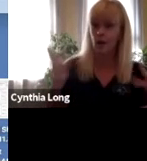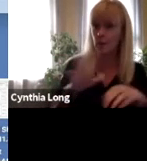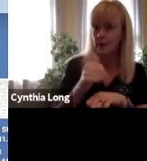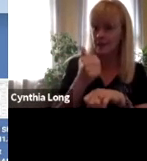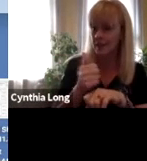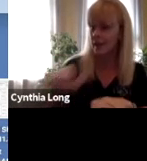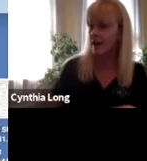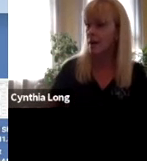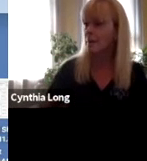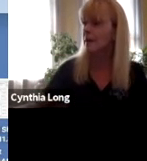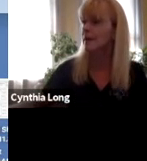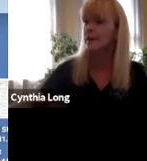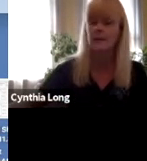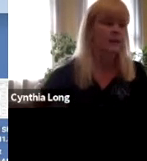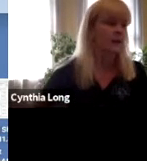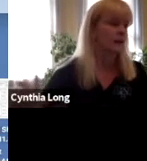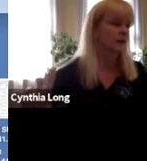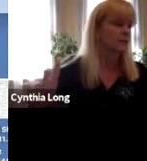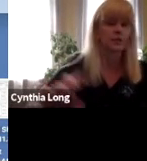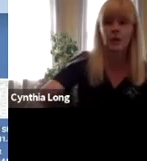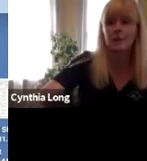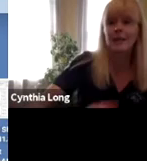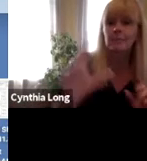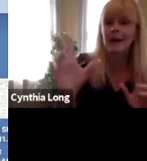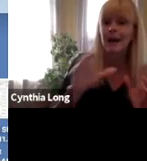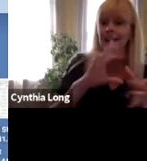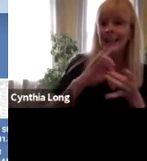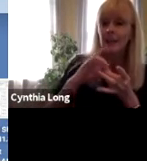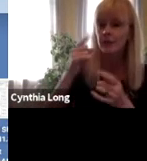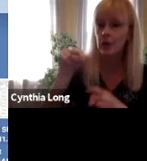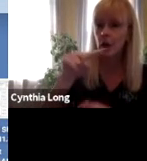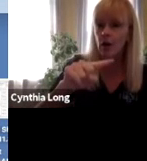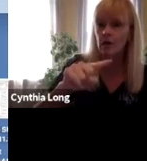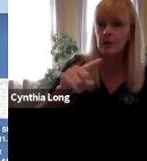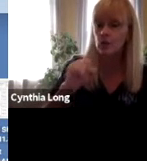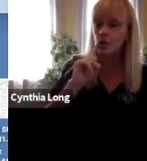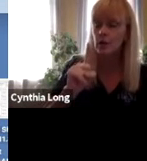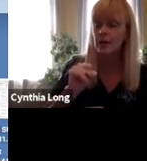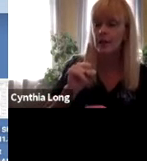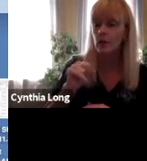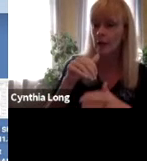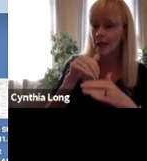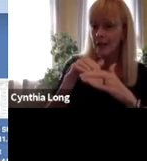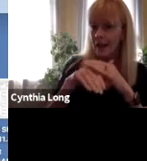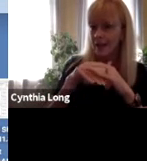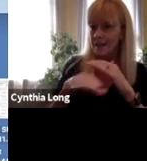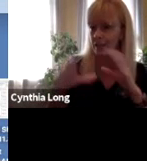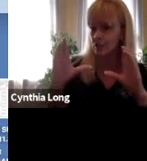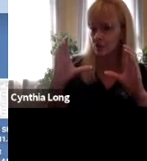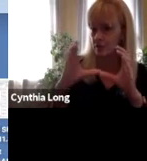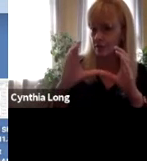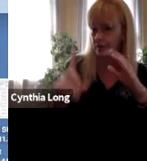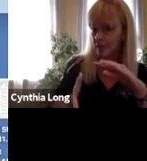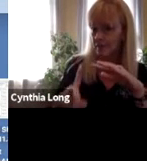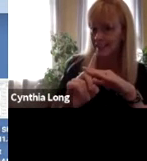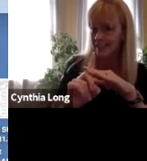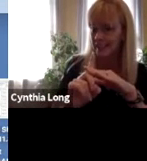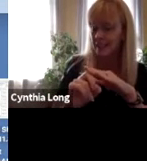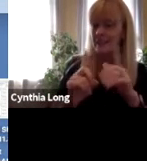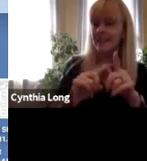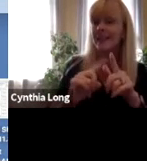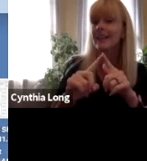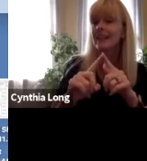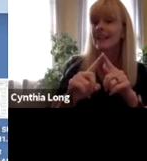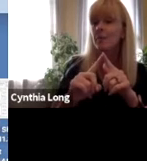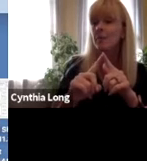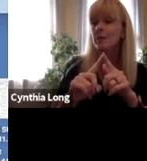resources available there already set up. So let me get my link for y'all so you can go ahead and access your certificate